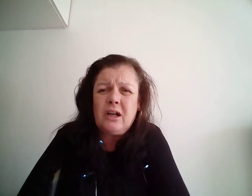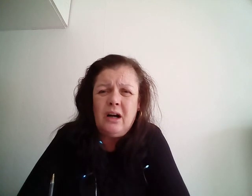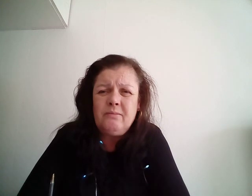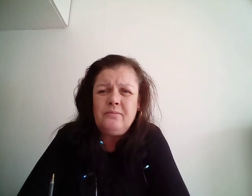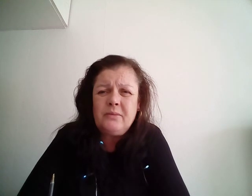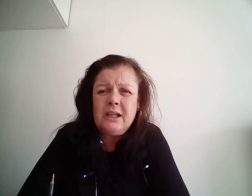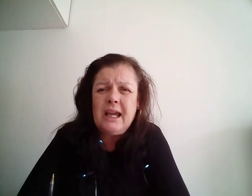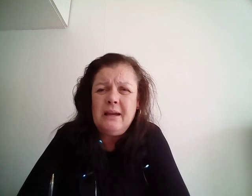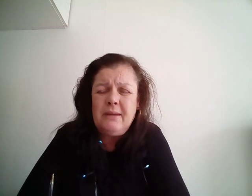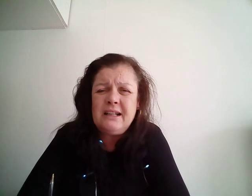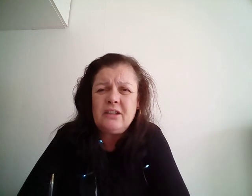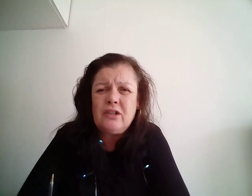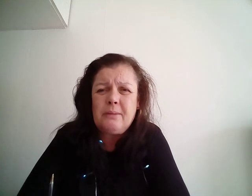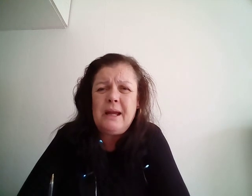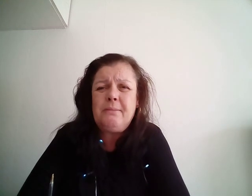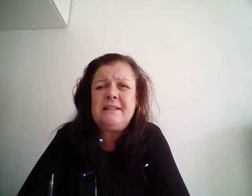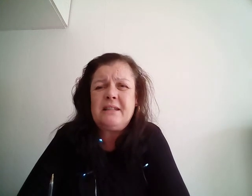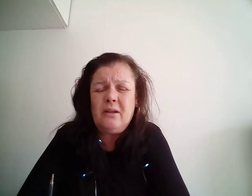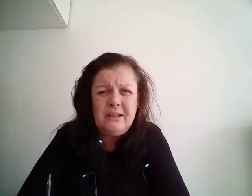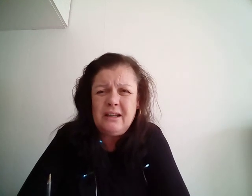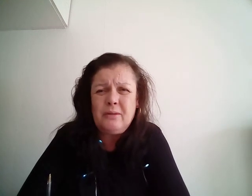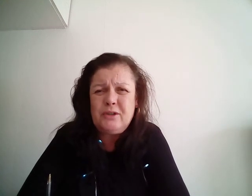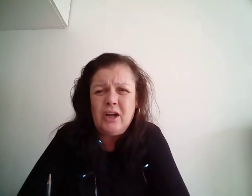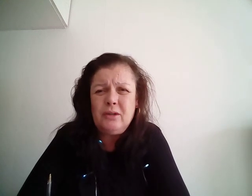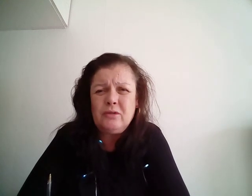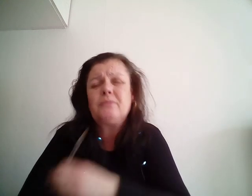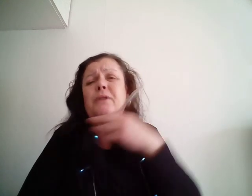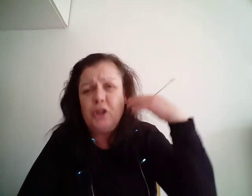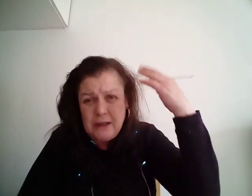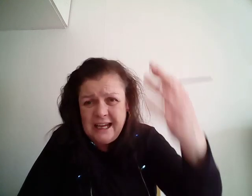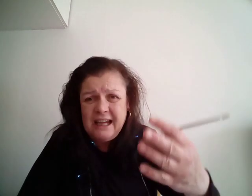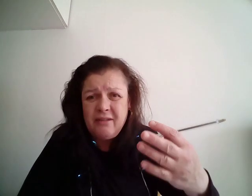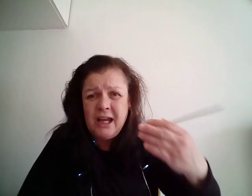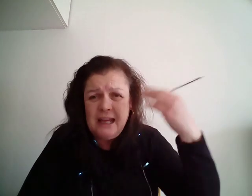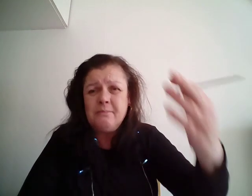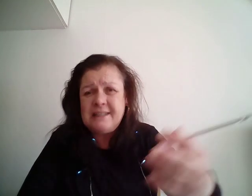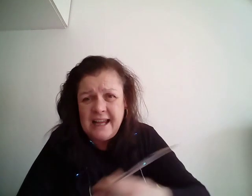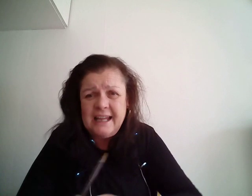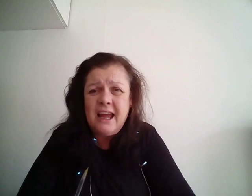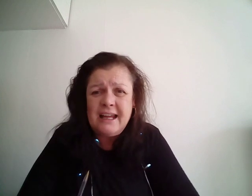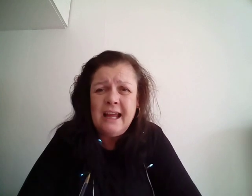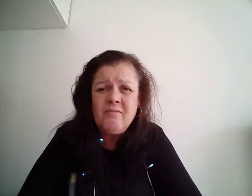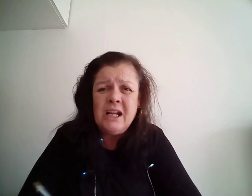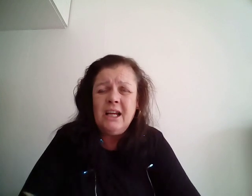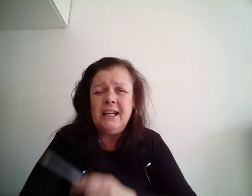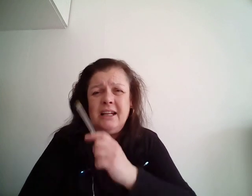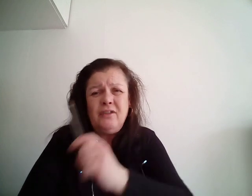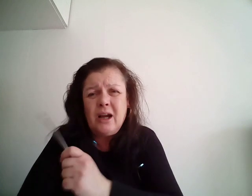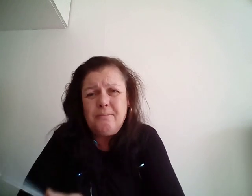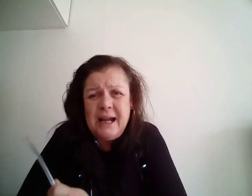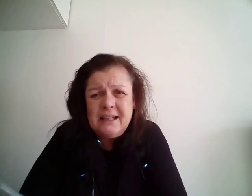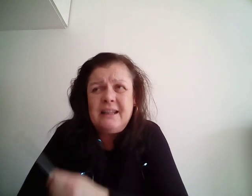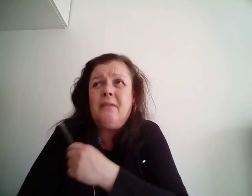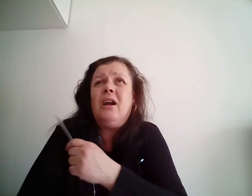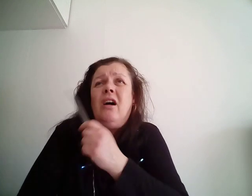charlieward.com, okay, my delicious little babies, so it could be charlieward.com, but you'll hear him say it, okay? And then if you go back, there we are on